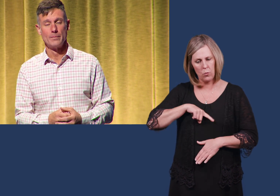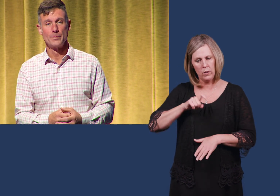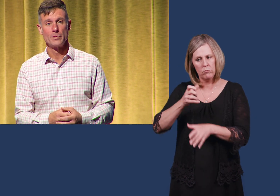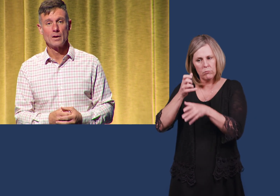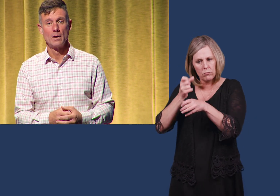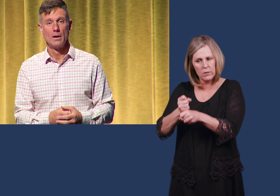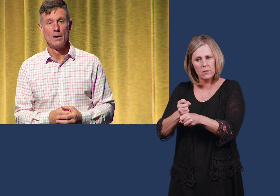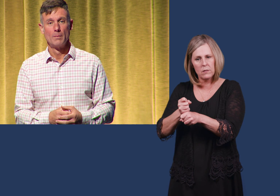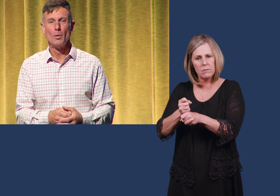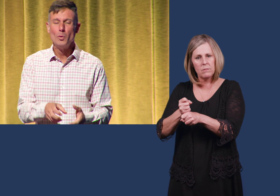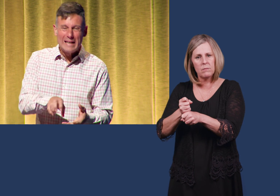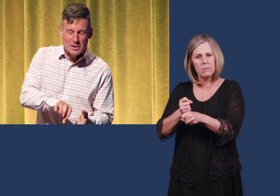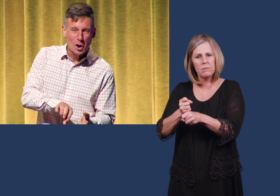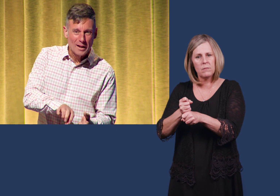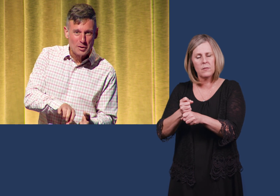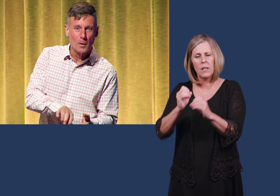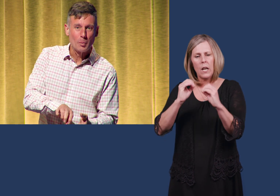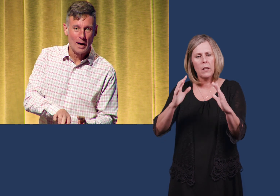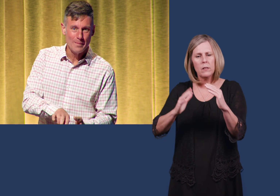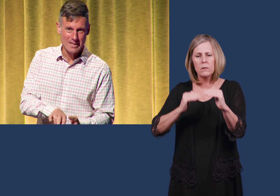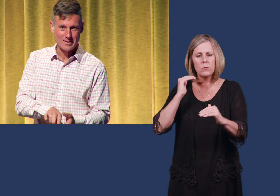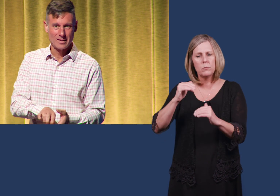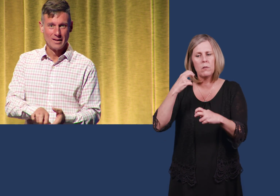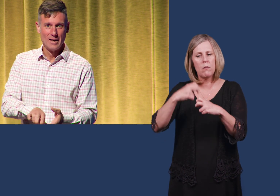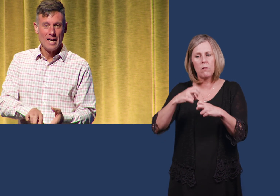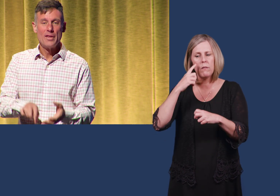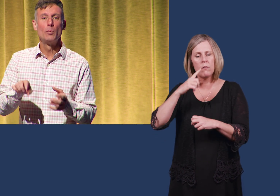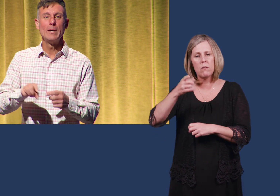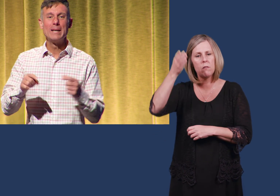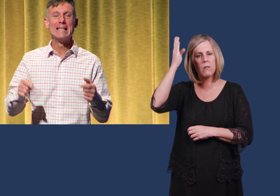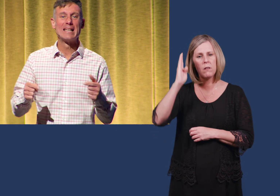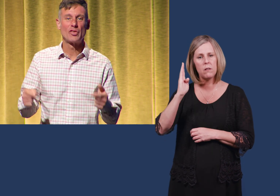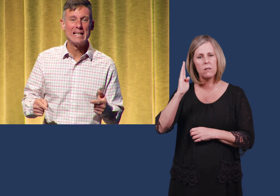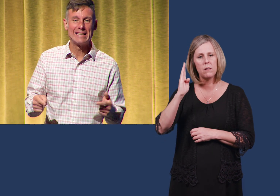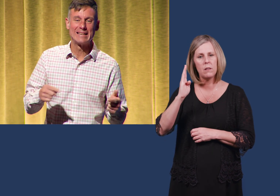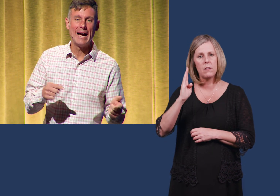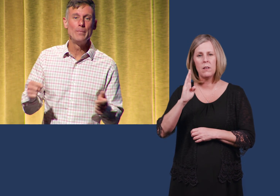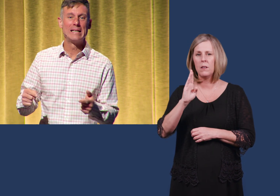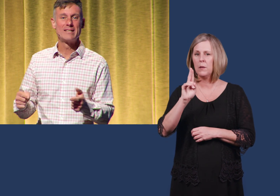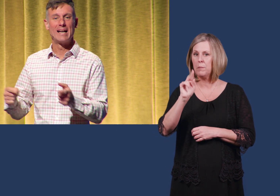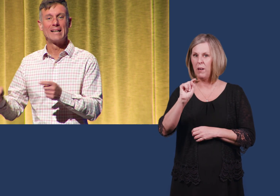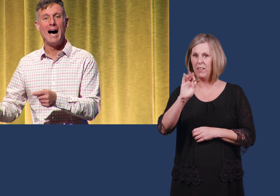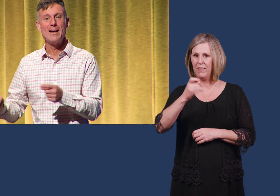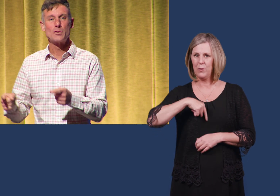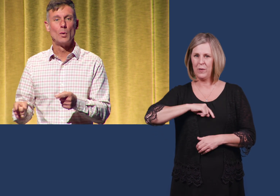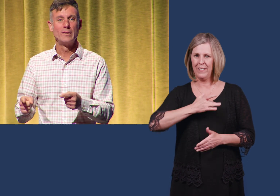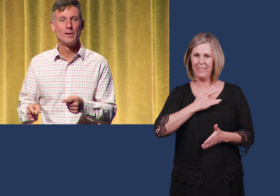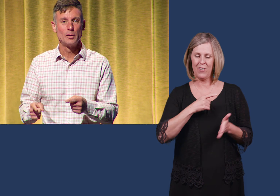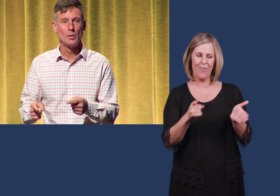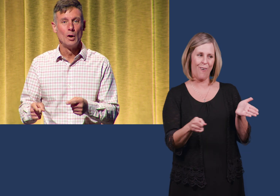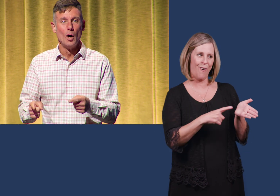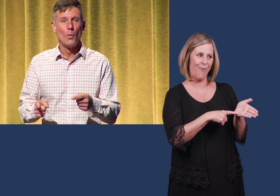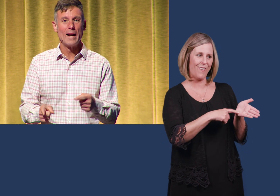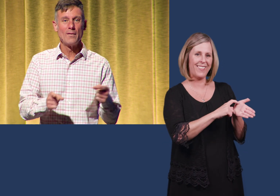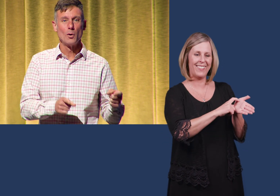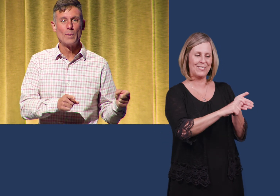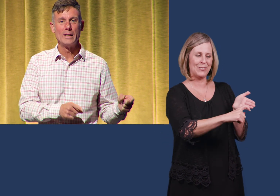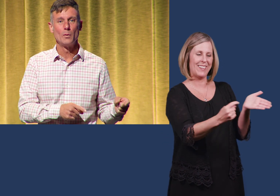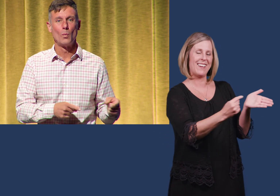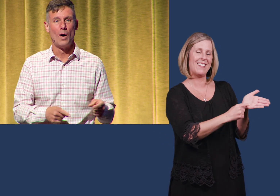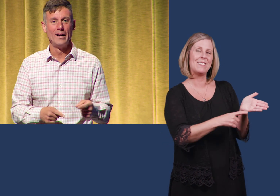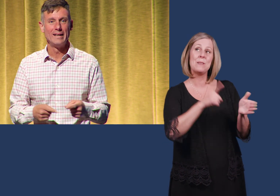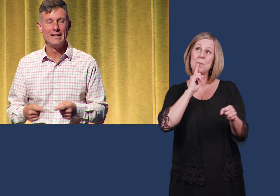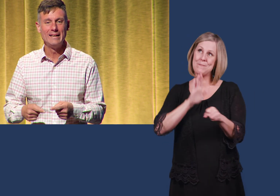him. But when we turn into a promise, then we begin to think that that means that God is going to do whatever